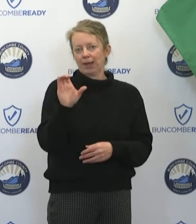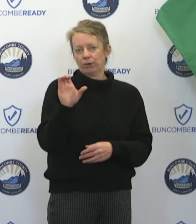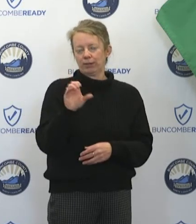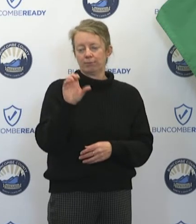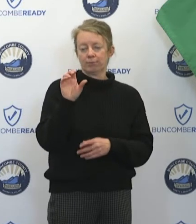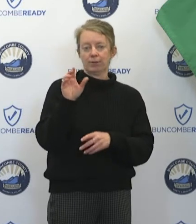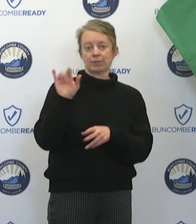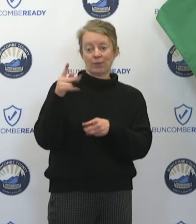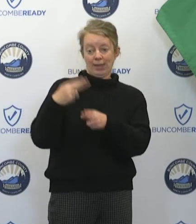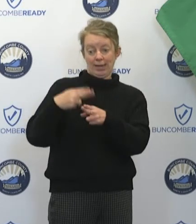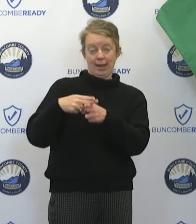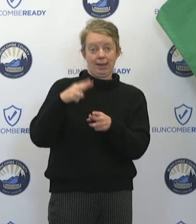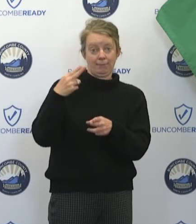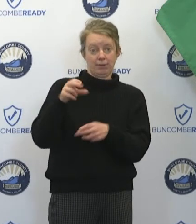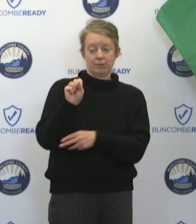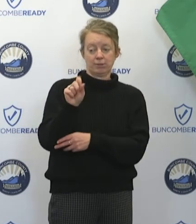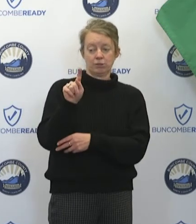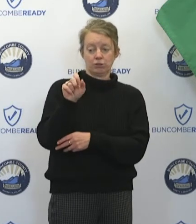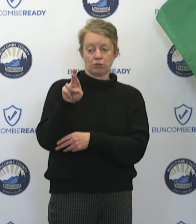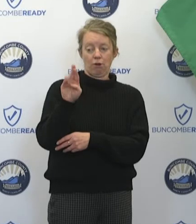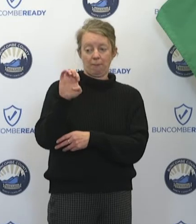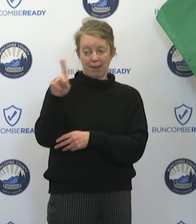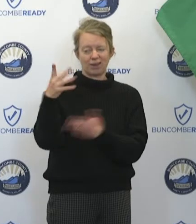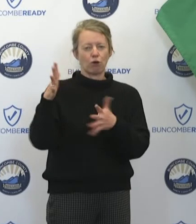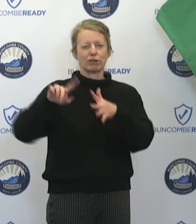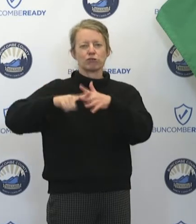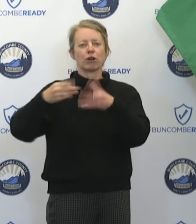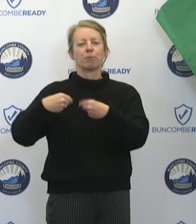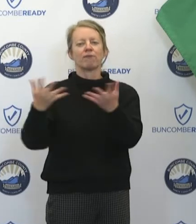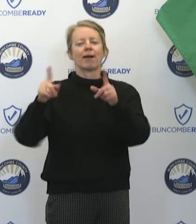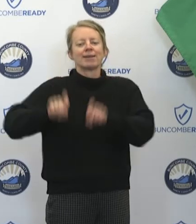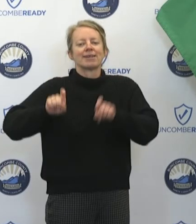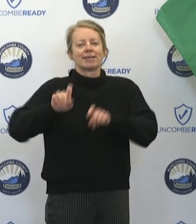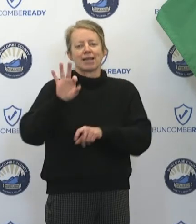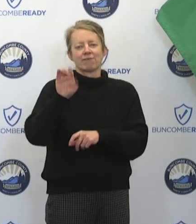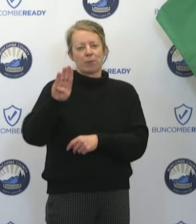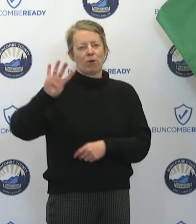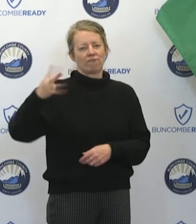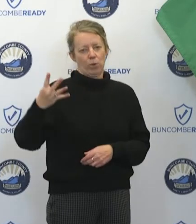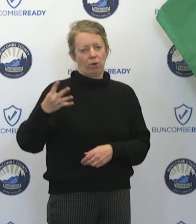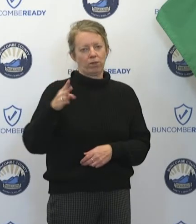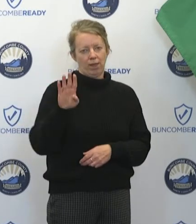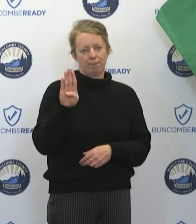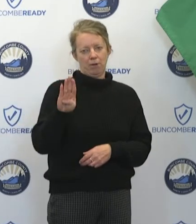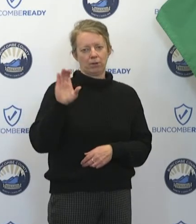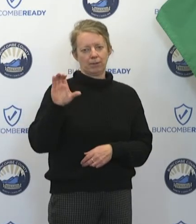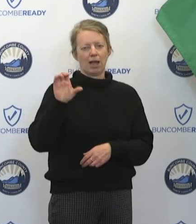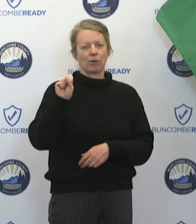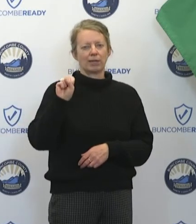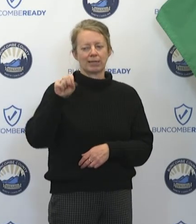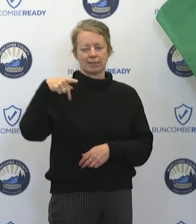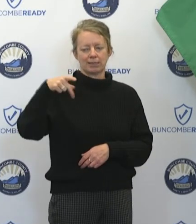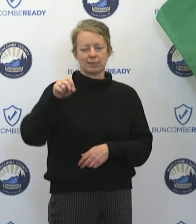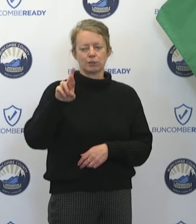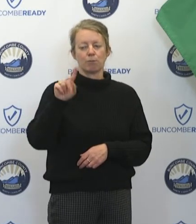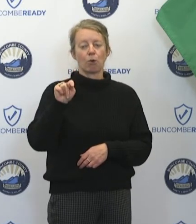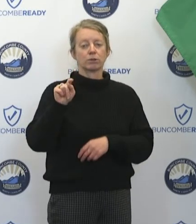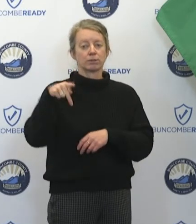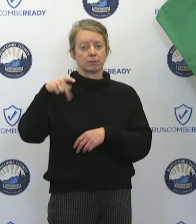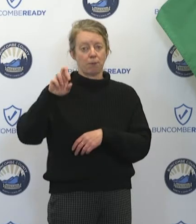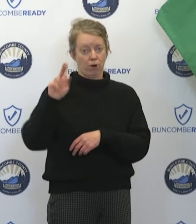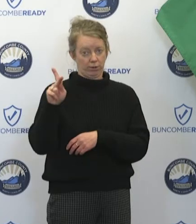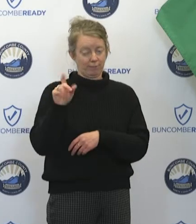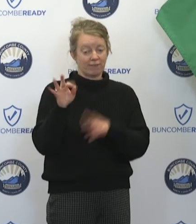StarMed began providing testing in Buncombe County on February 4th at Buncombe County Sports Park. Individuals who are